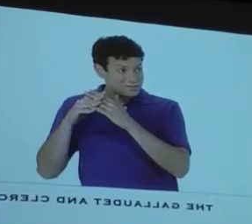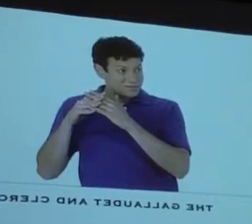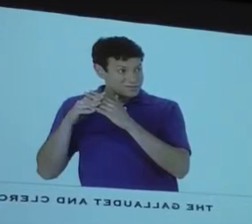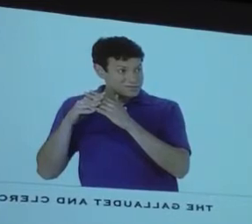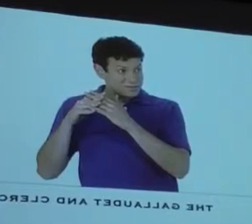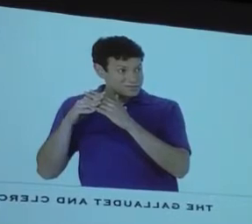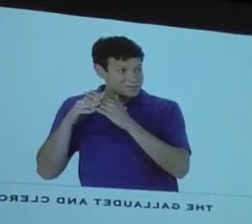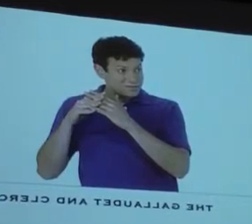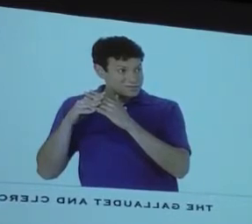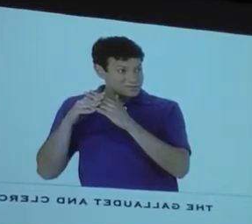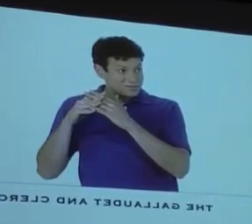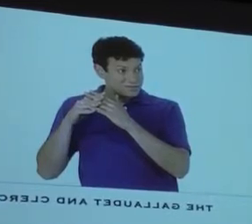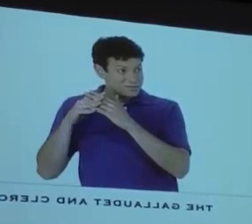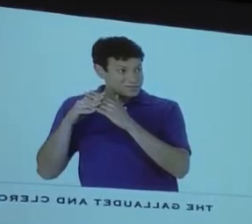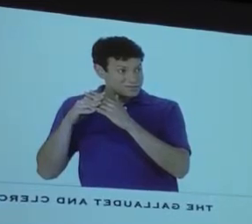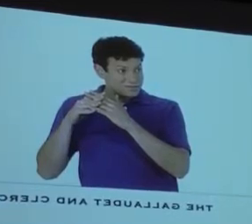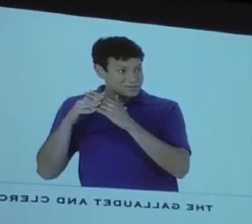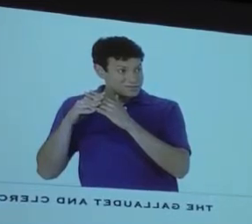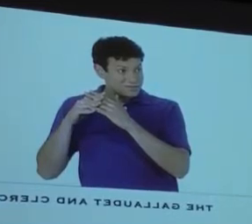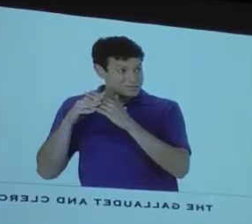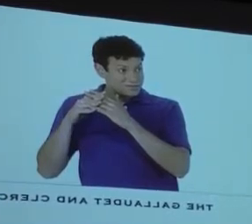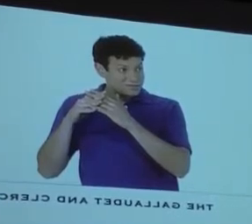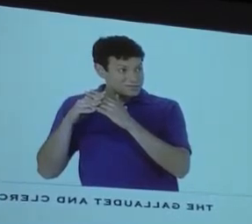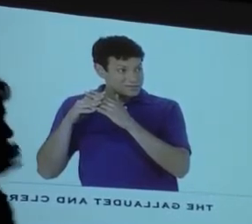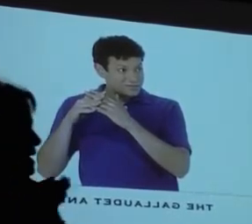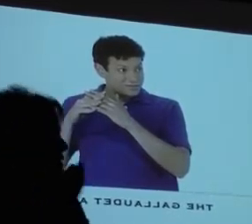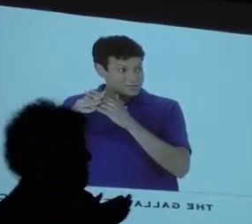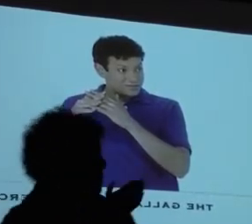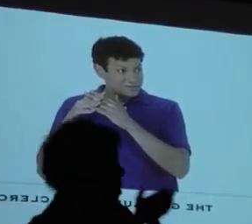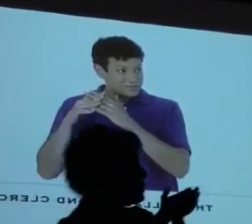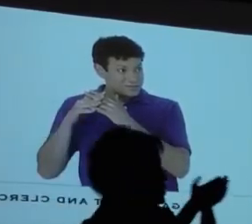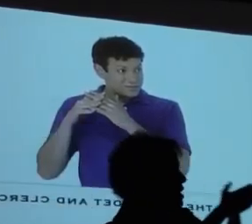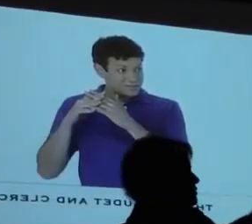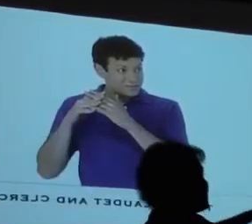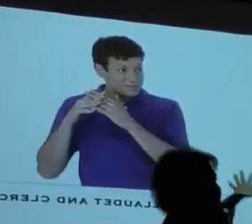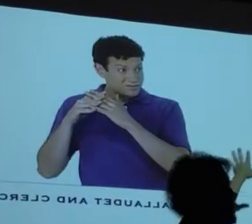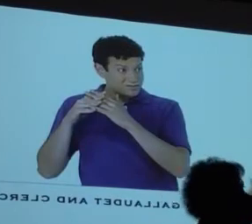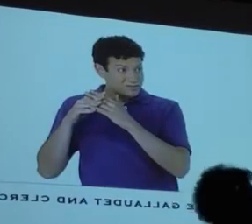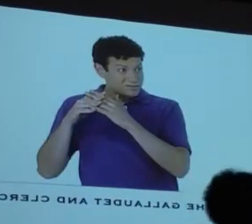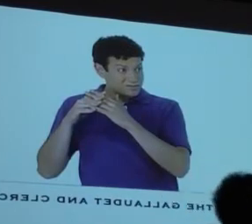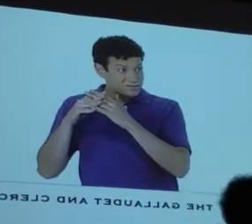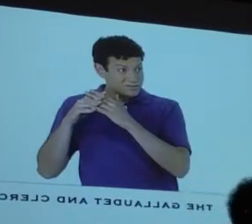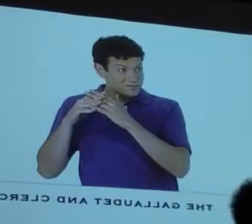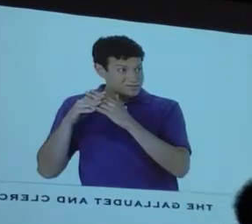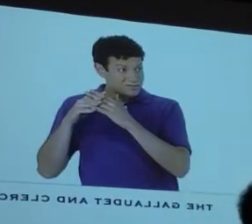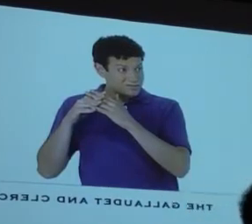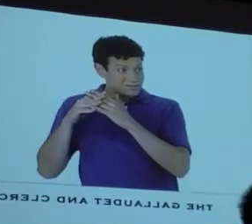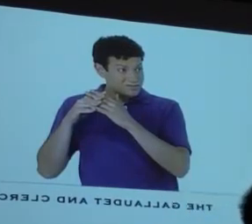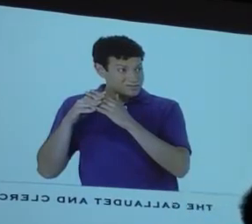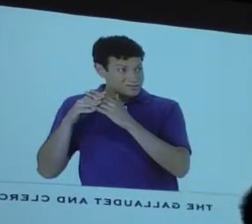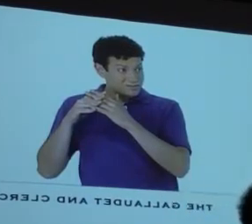Over here on his left side. Remember, he's traveled, he got to that boat, and he traveled over here. Over here is England and France.